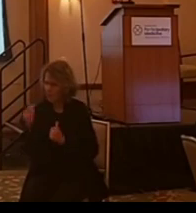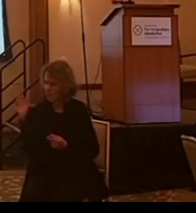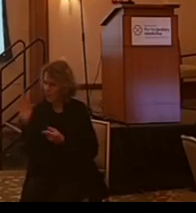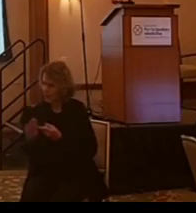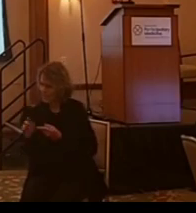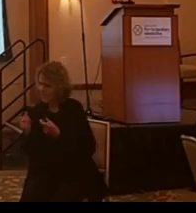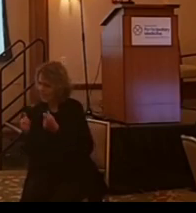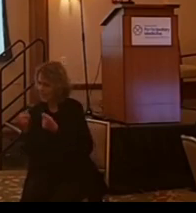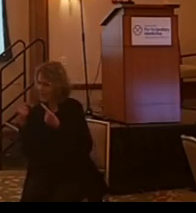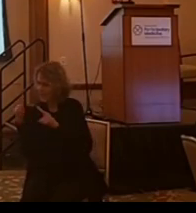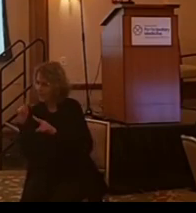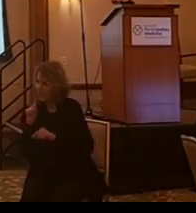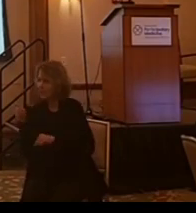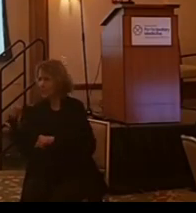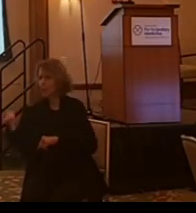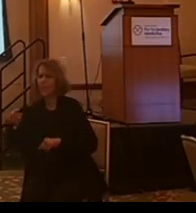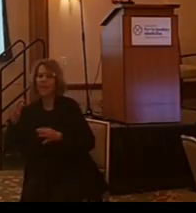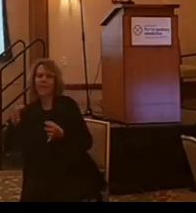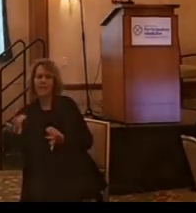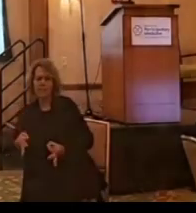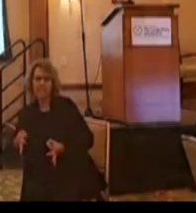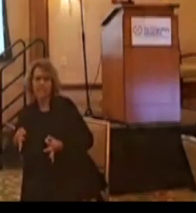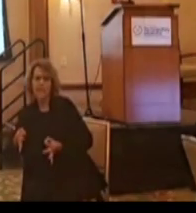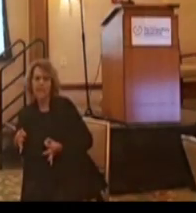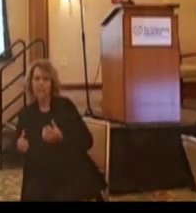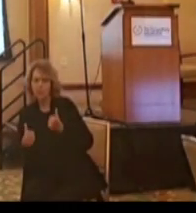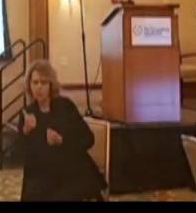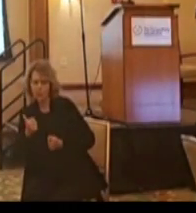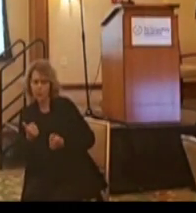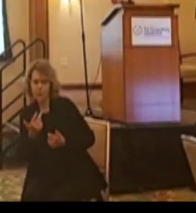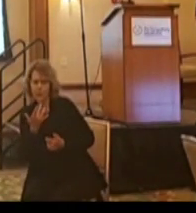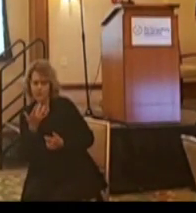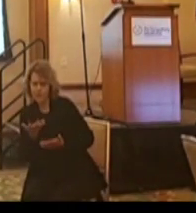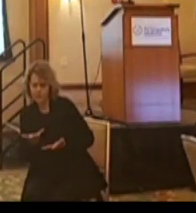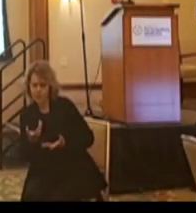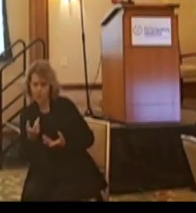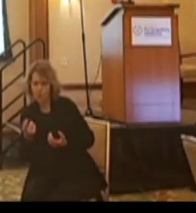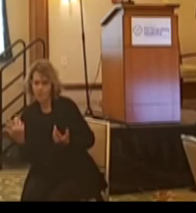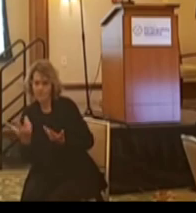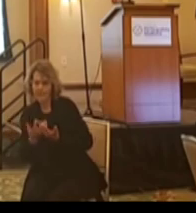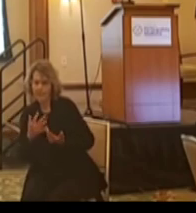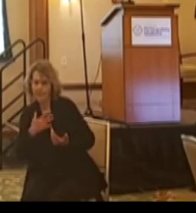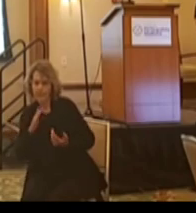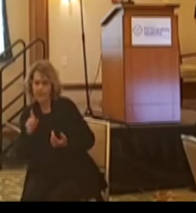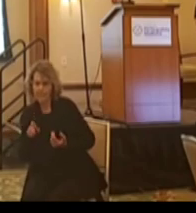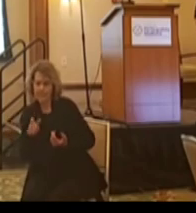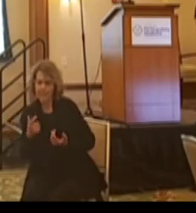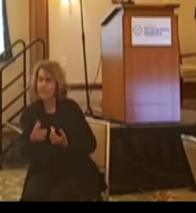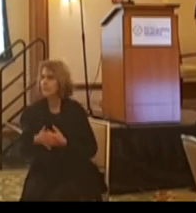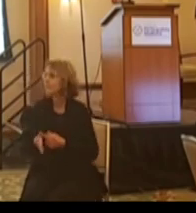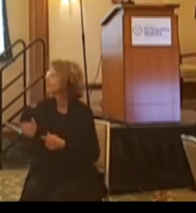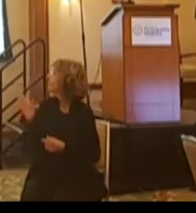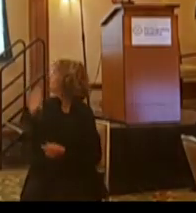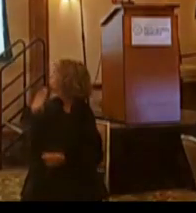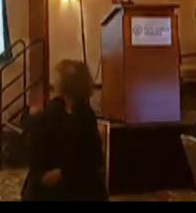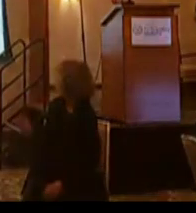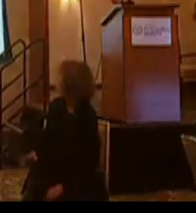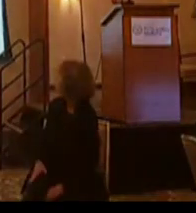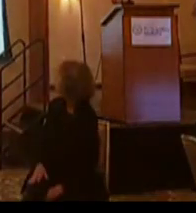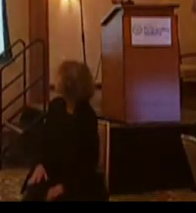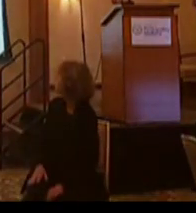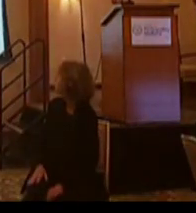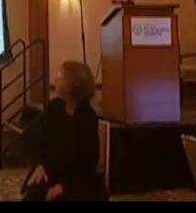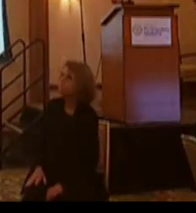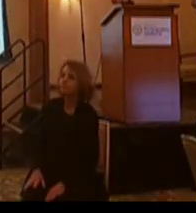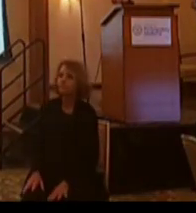them. And then of course, the last one, the sort of big one, is all the